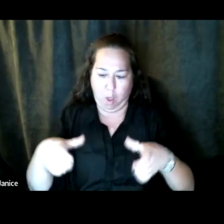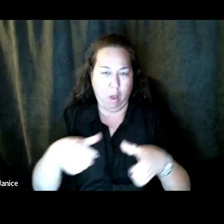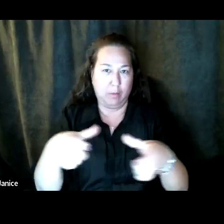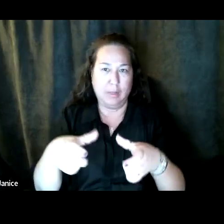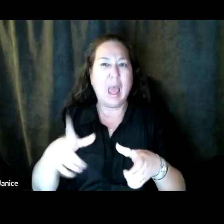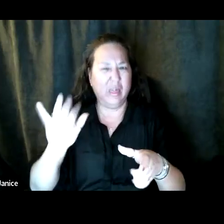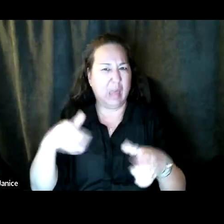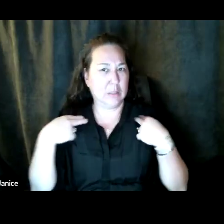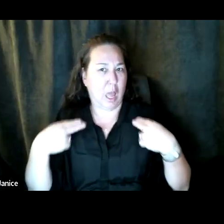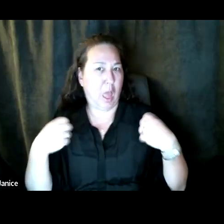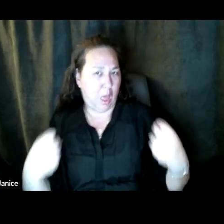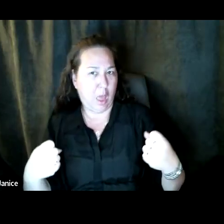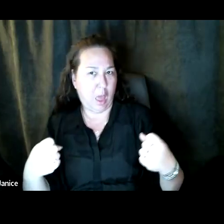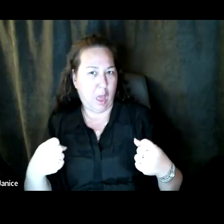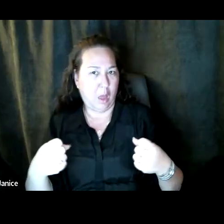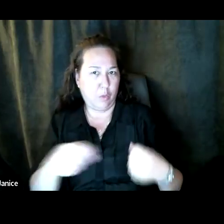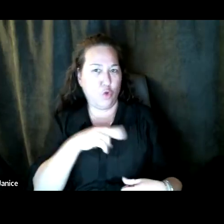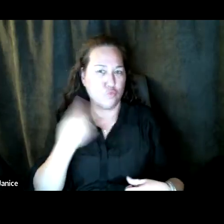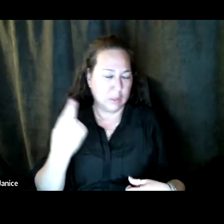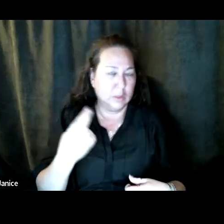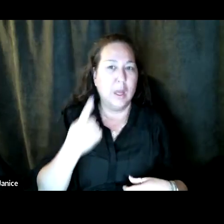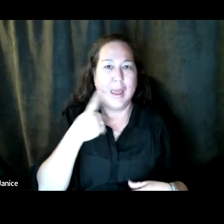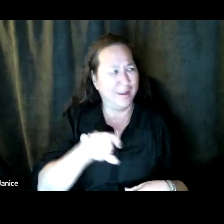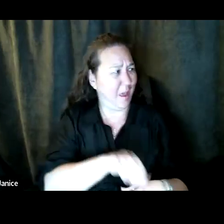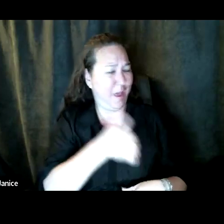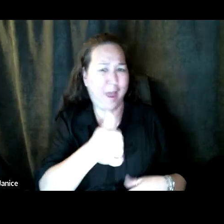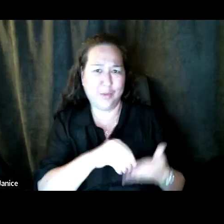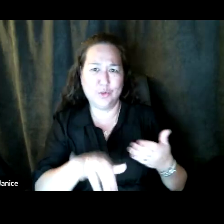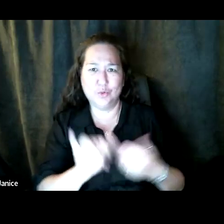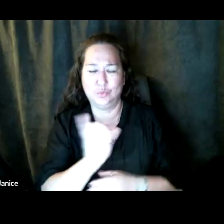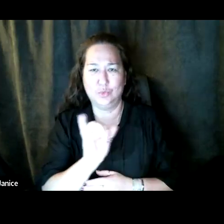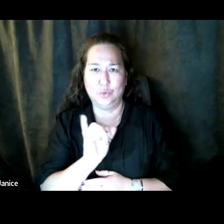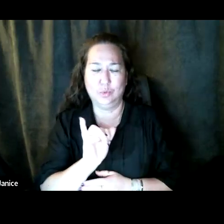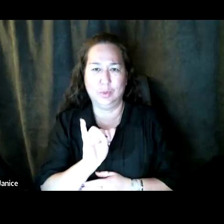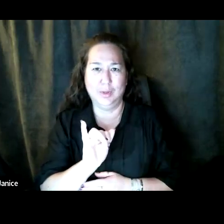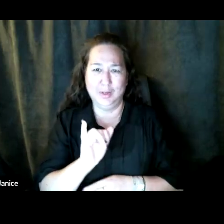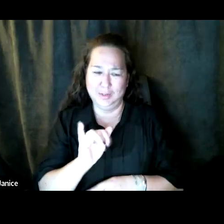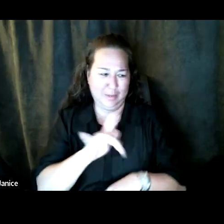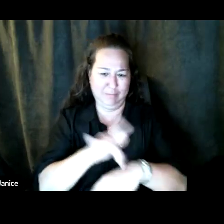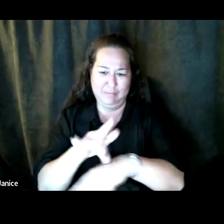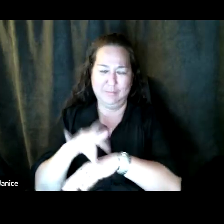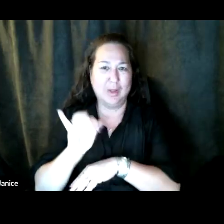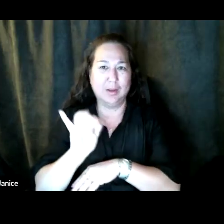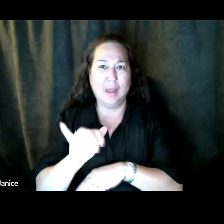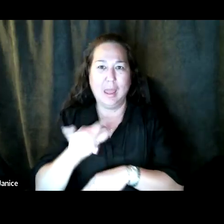and it's also a risk for other student athletes from Boston Public Schools to be on that track and jump on those